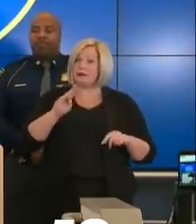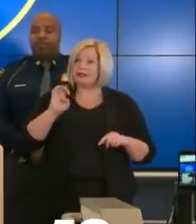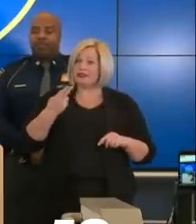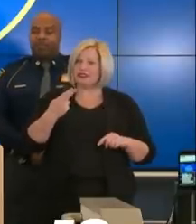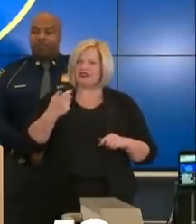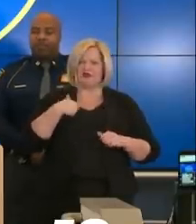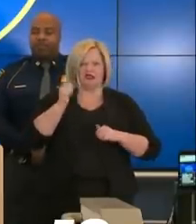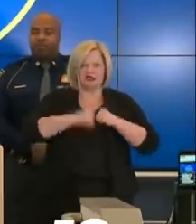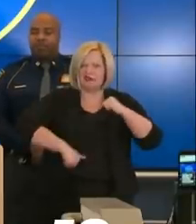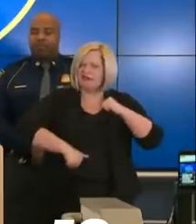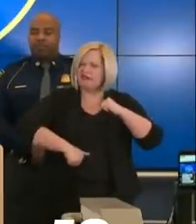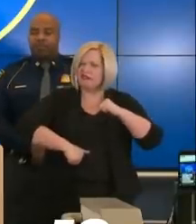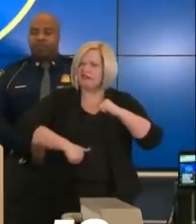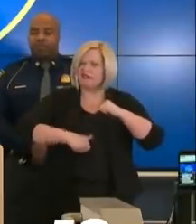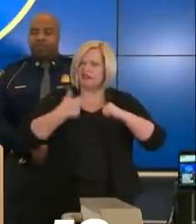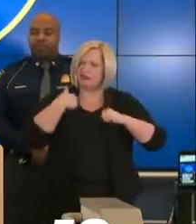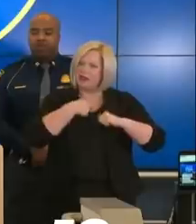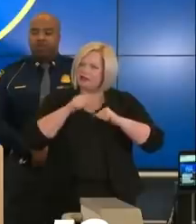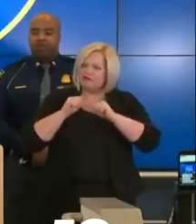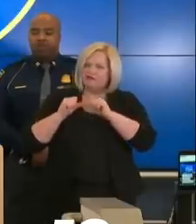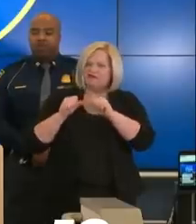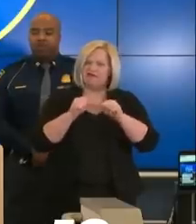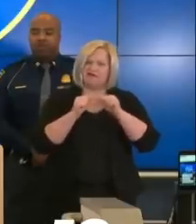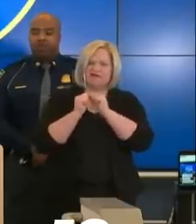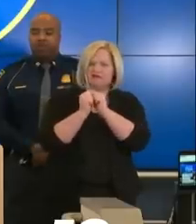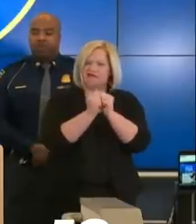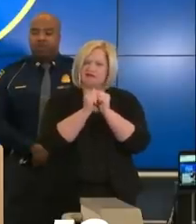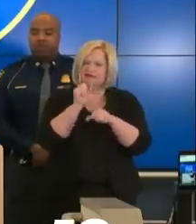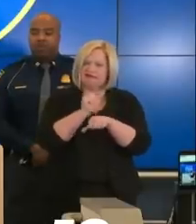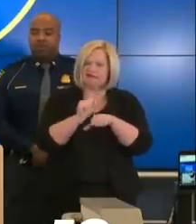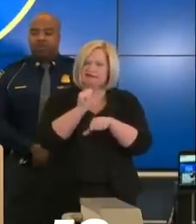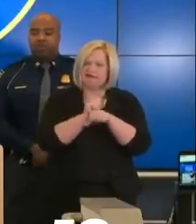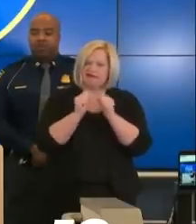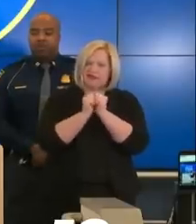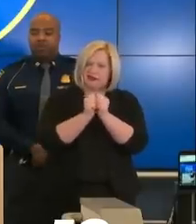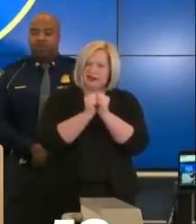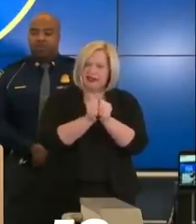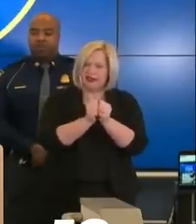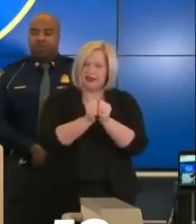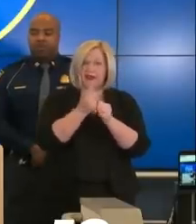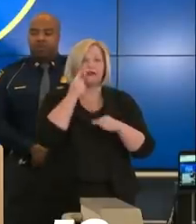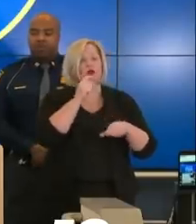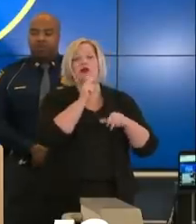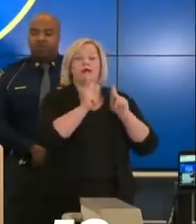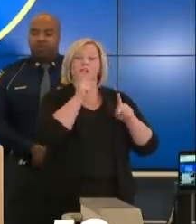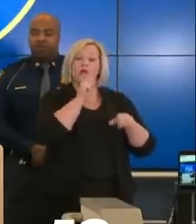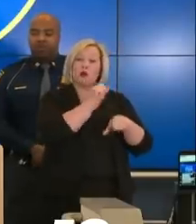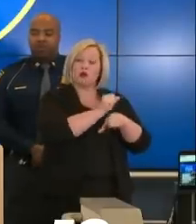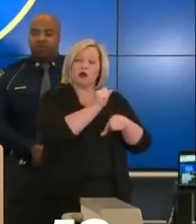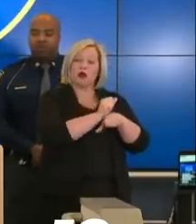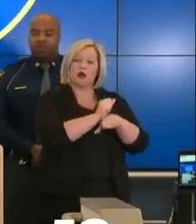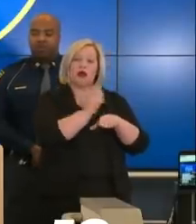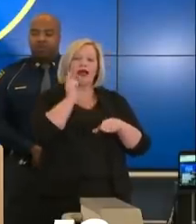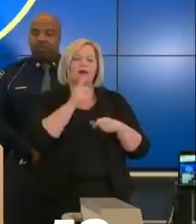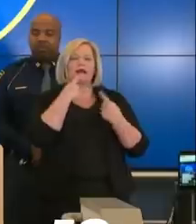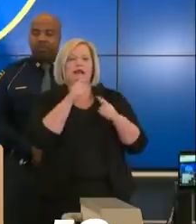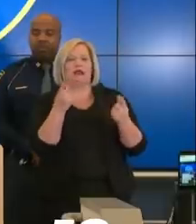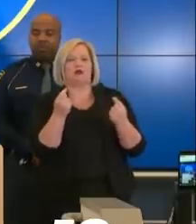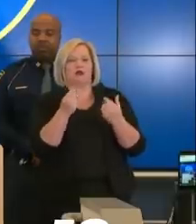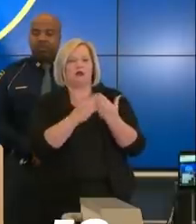We stick together. In regard to the state workforce, I will be making a statement in the coming